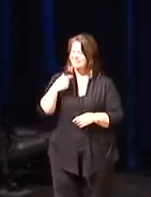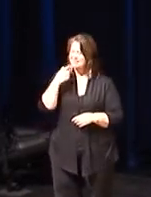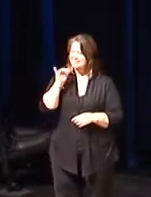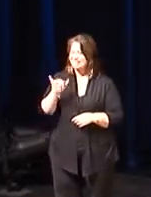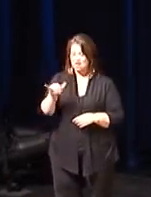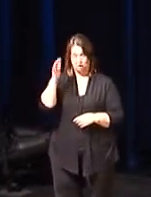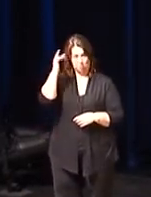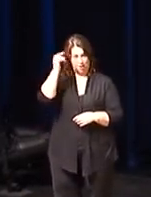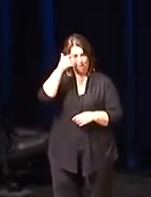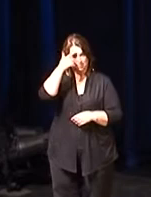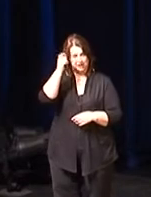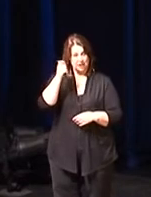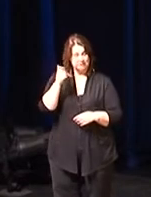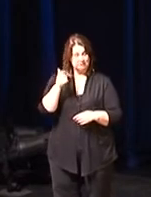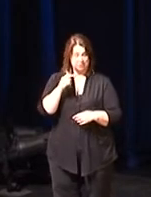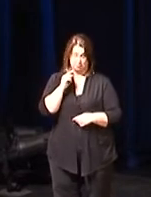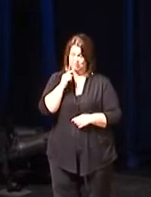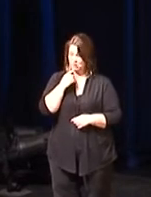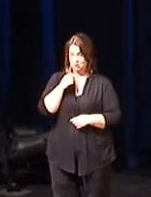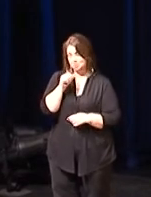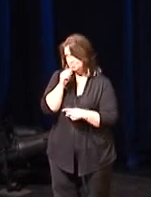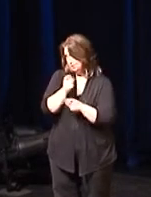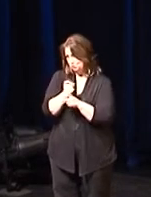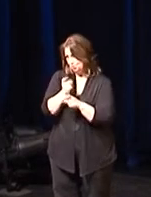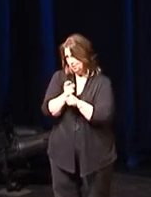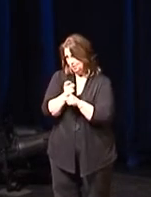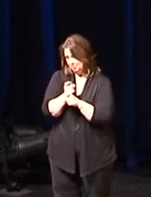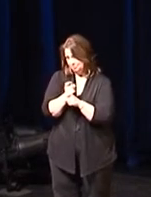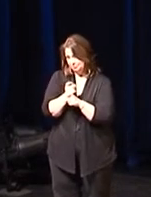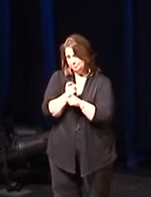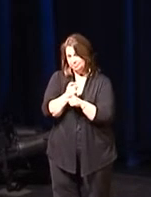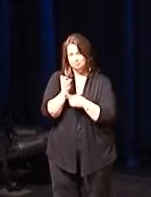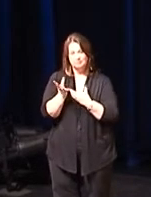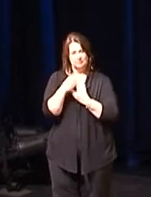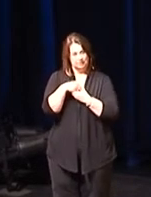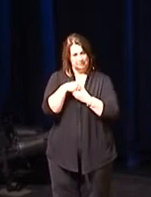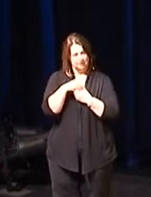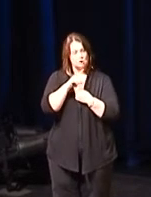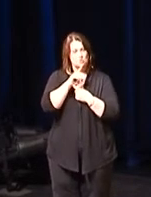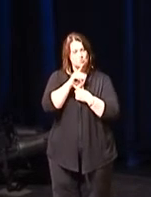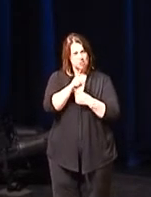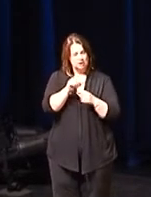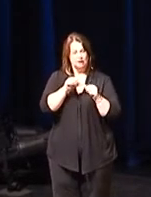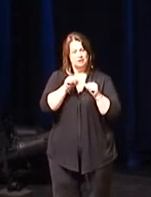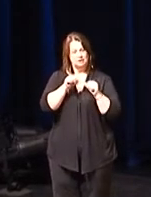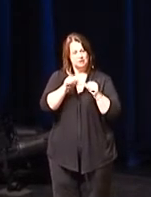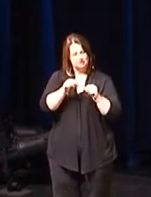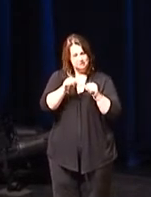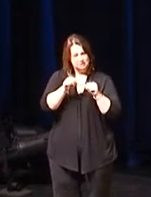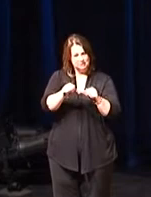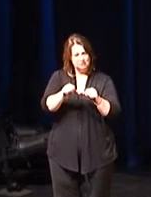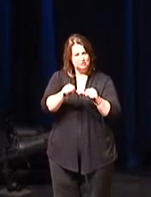I am saying that absolutely seriously. I'm not joking. And autism is a true continuous,